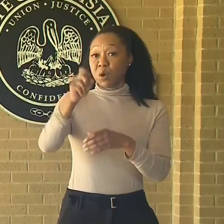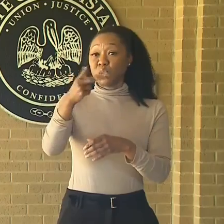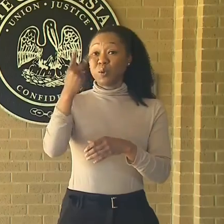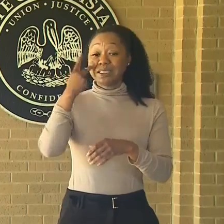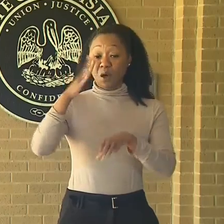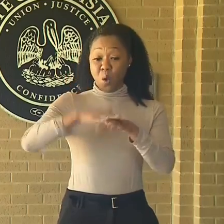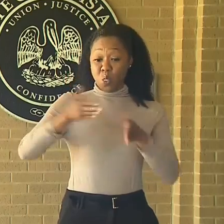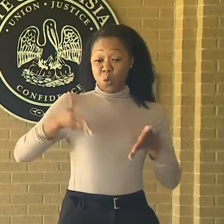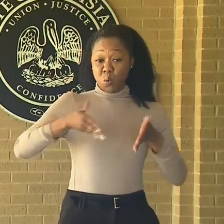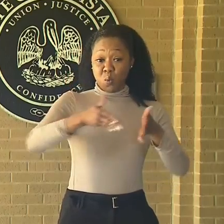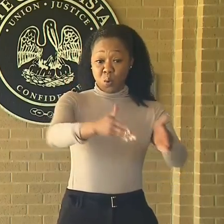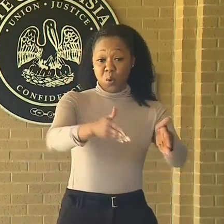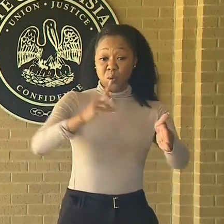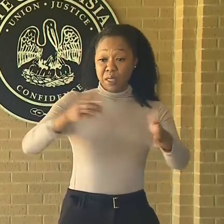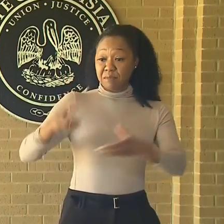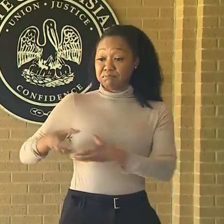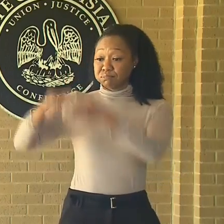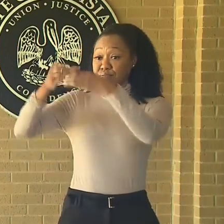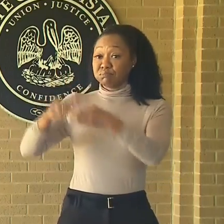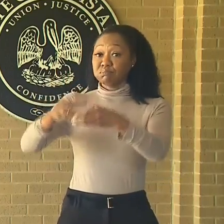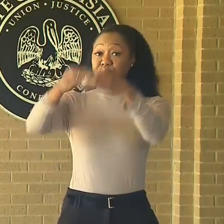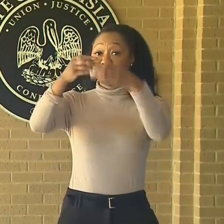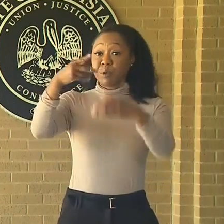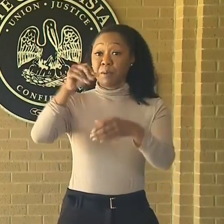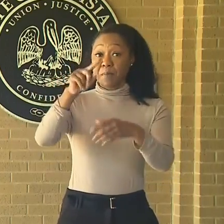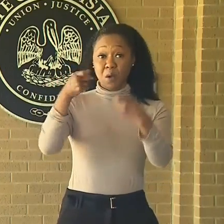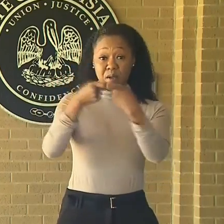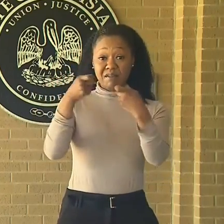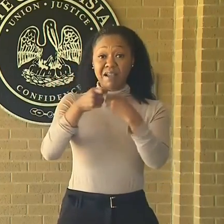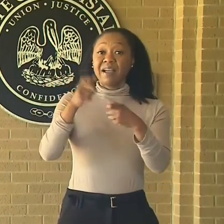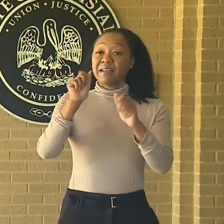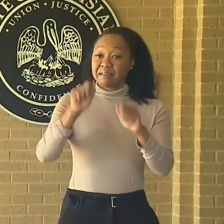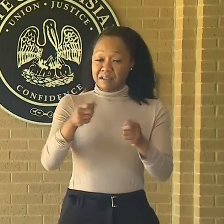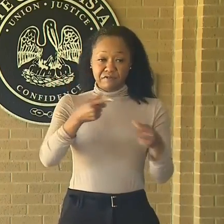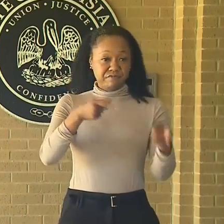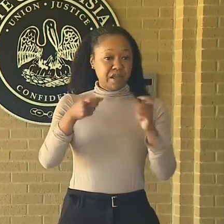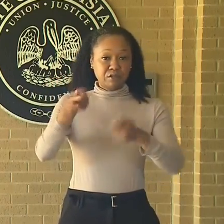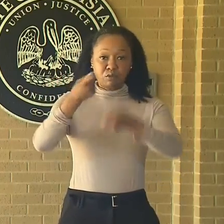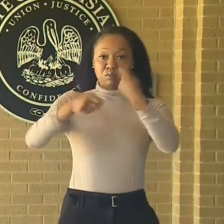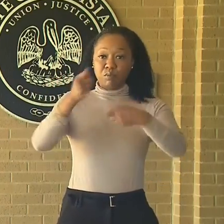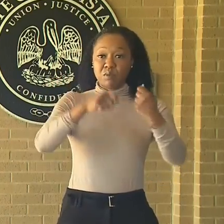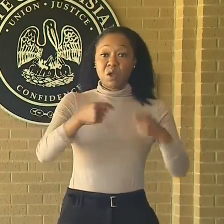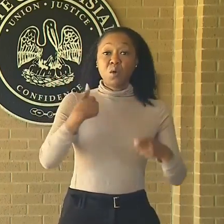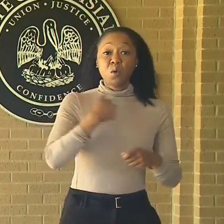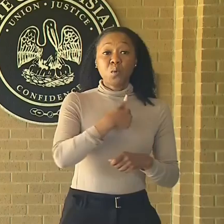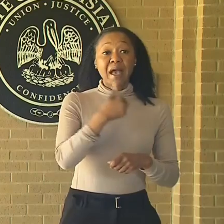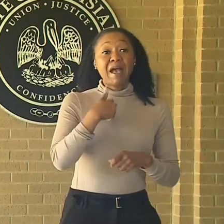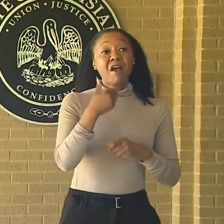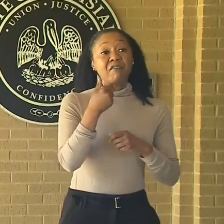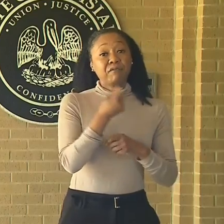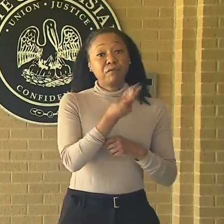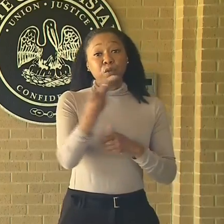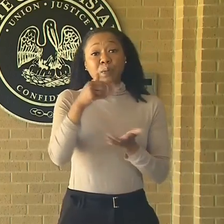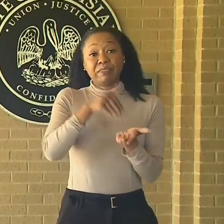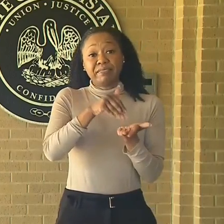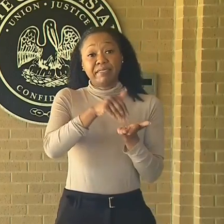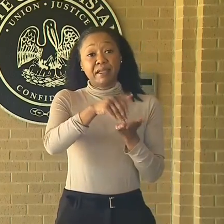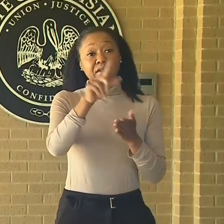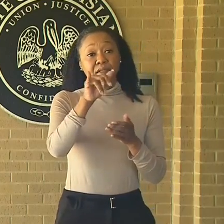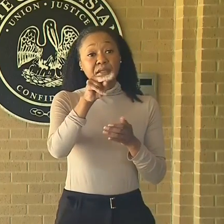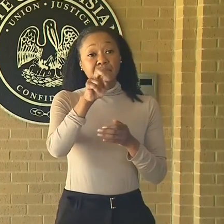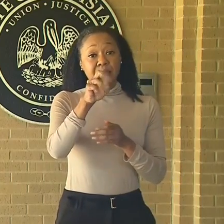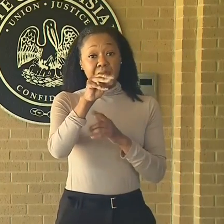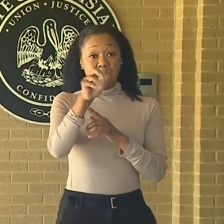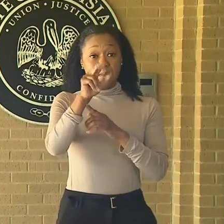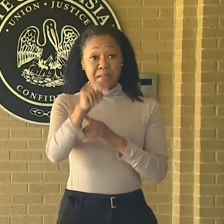of a road, and they can be replaced much more quickly. We do have several thousand linemen that are in the